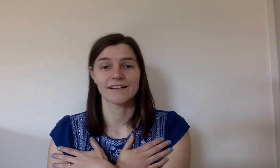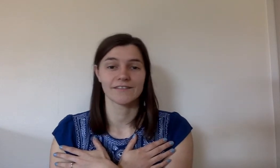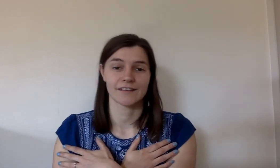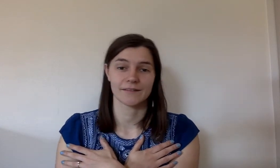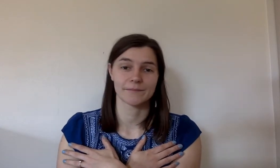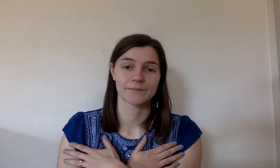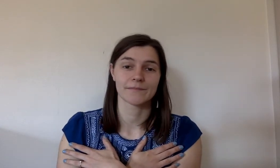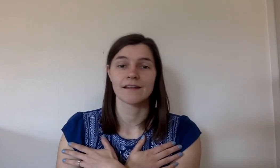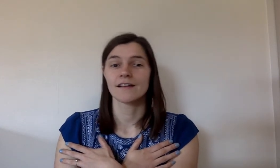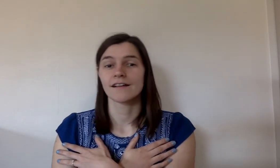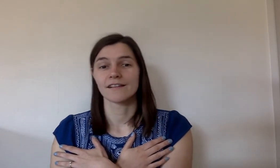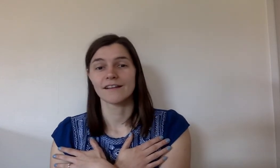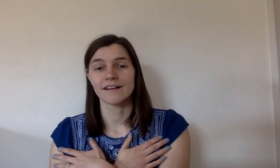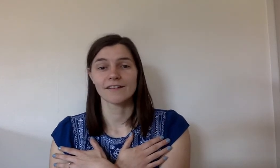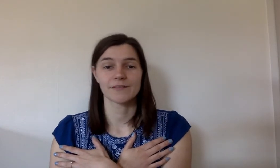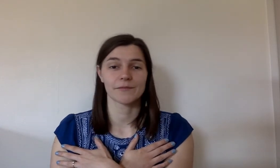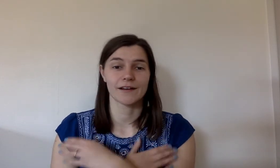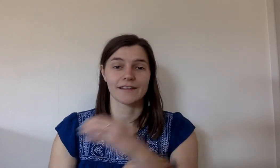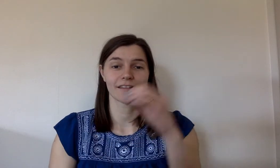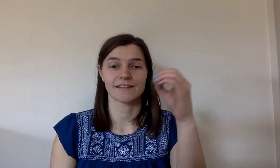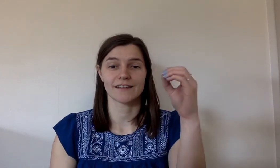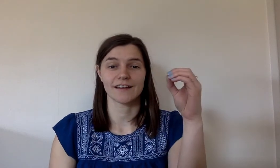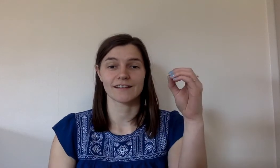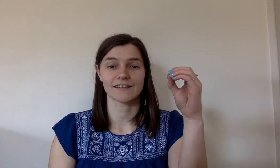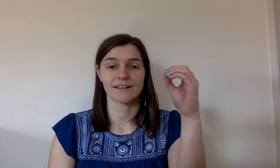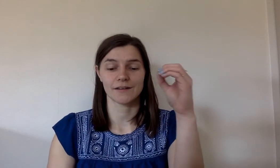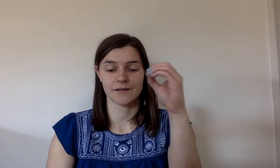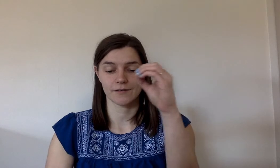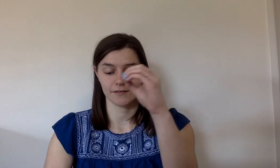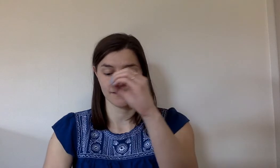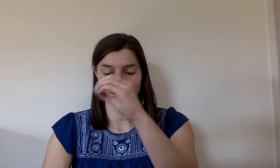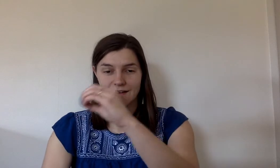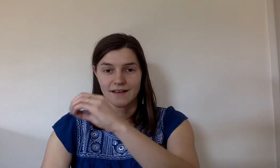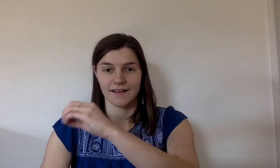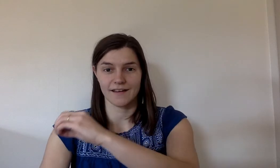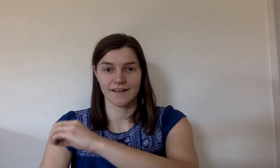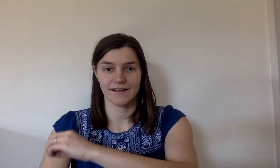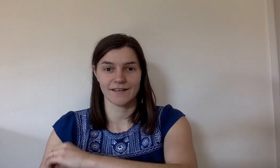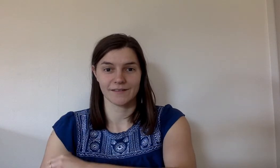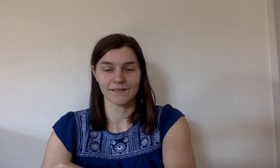love him, love him when the sun goes down.